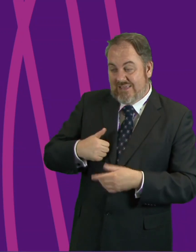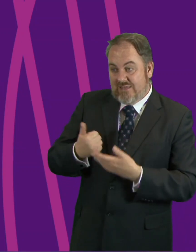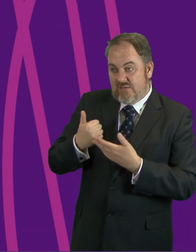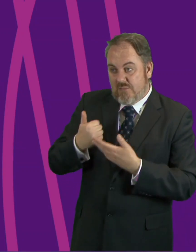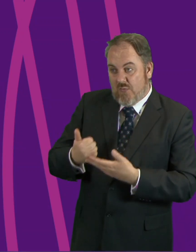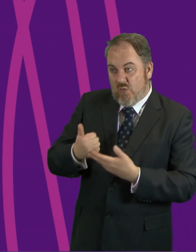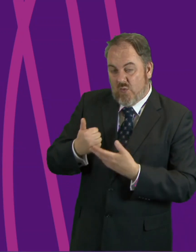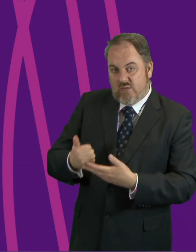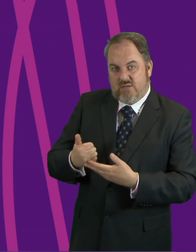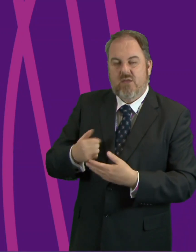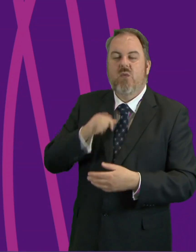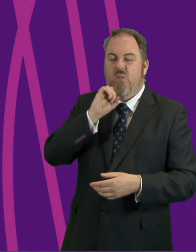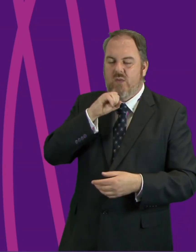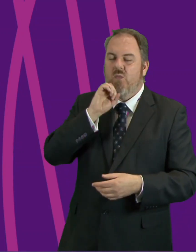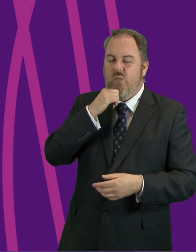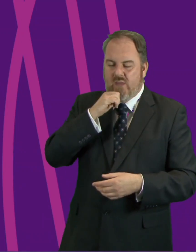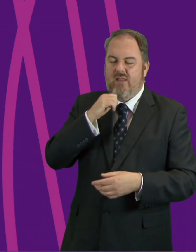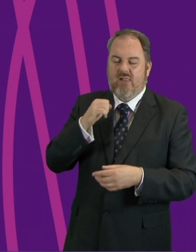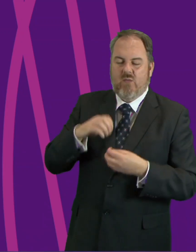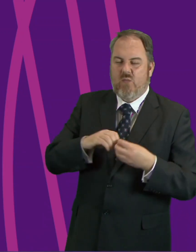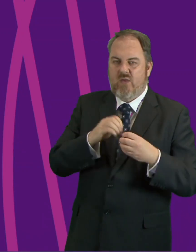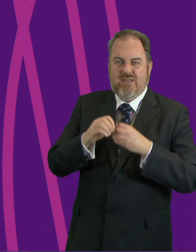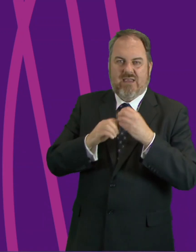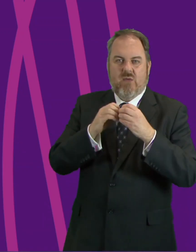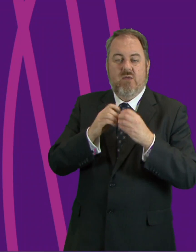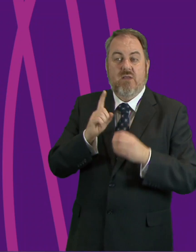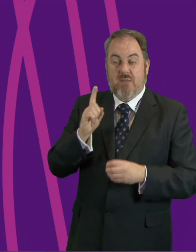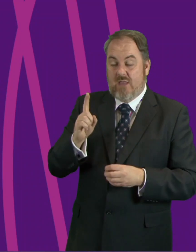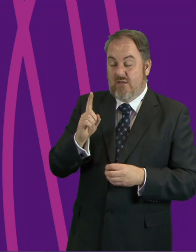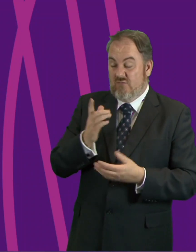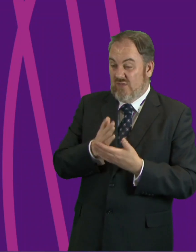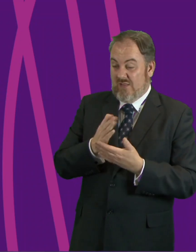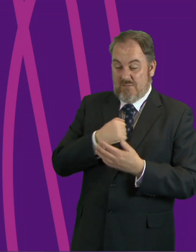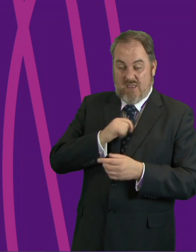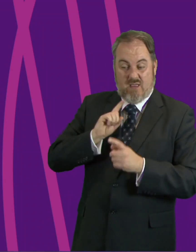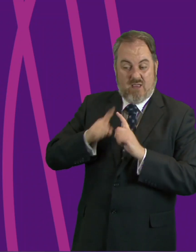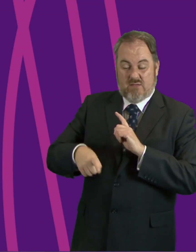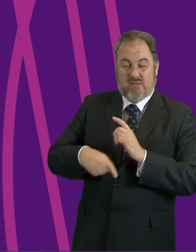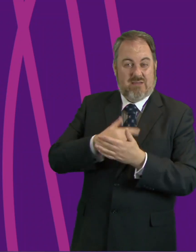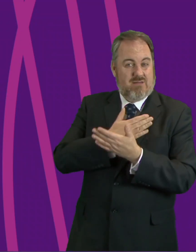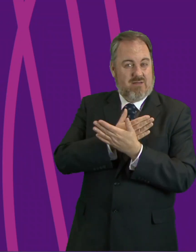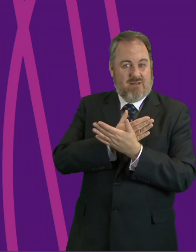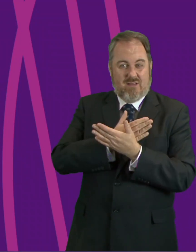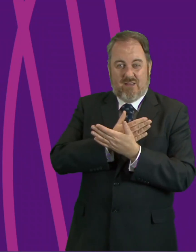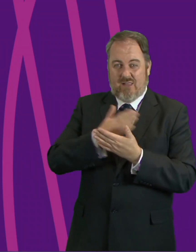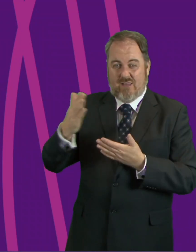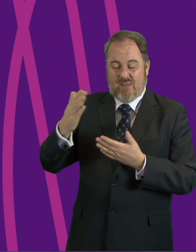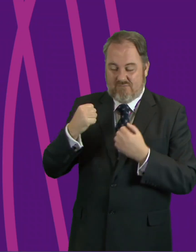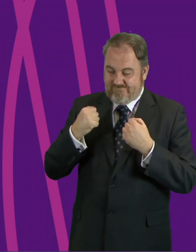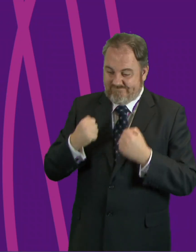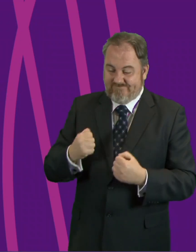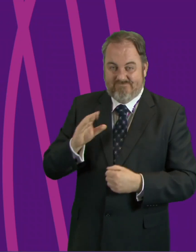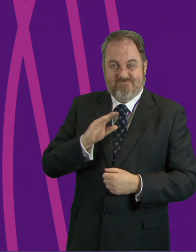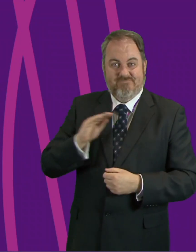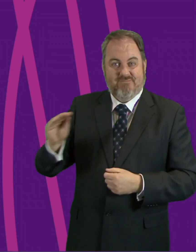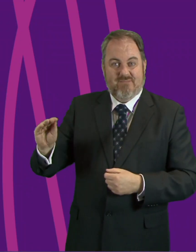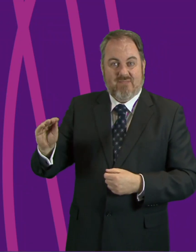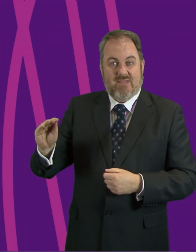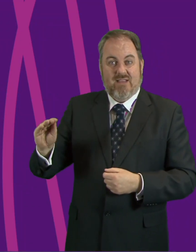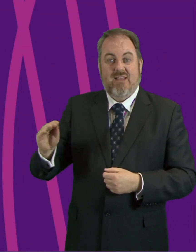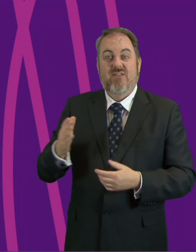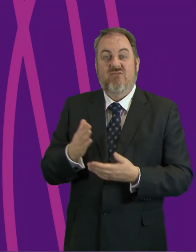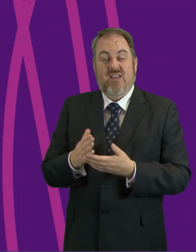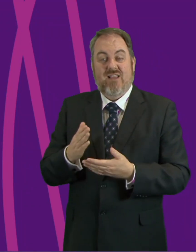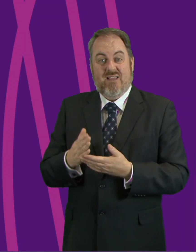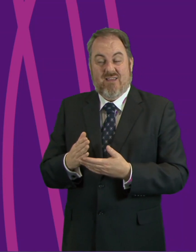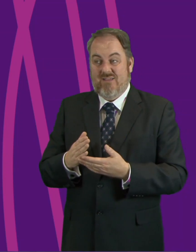support on a sustainable basis. But let me be very clear, and this is a view that's been strengthened, not created by this experience.